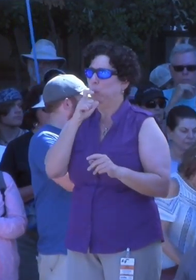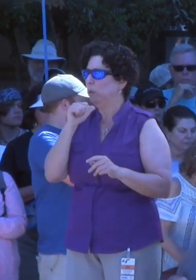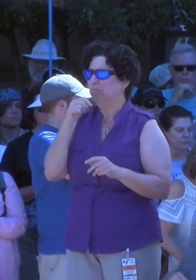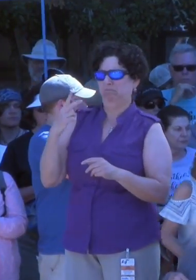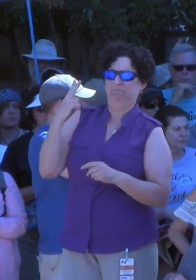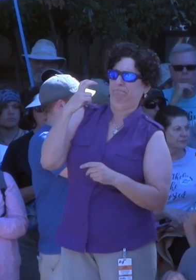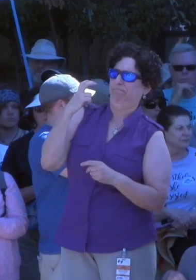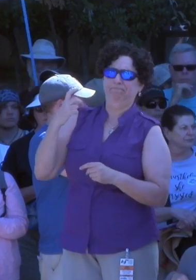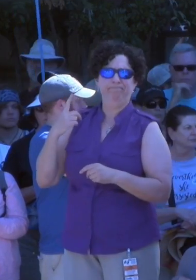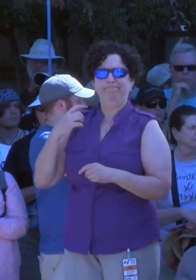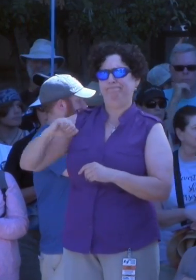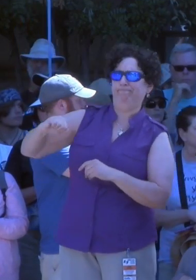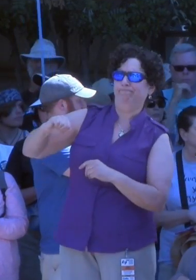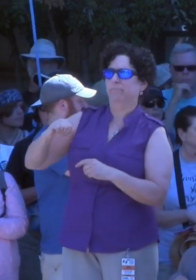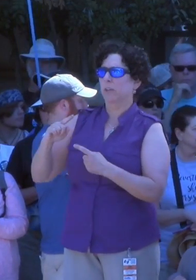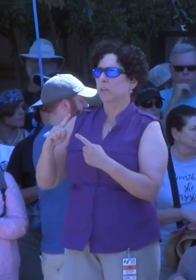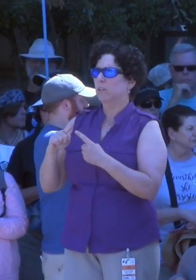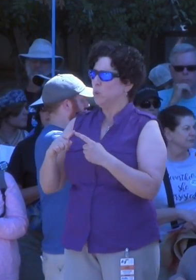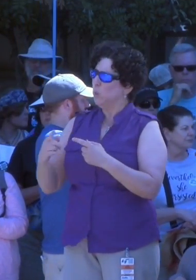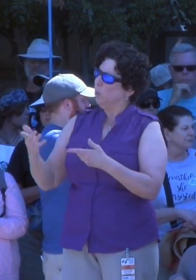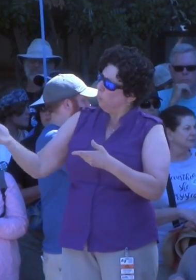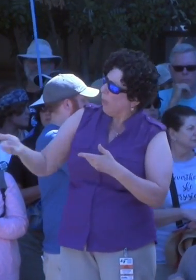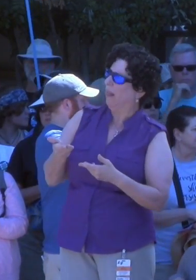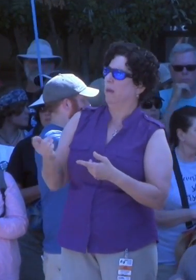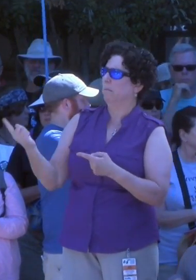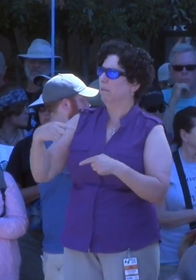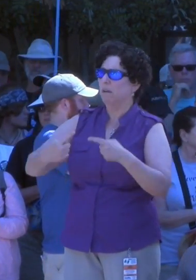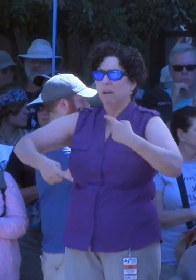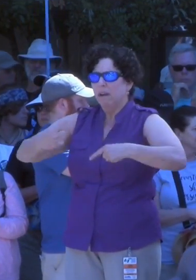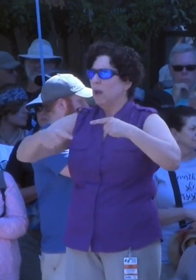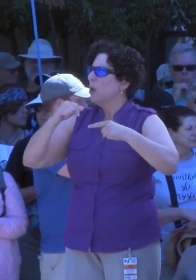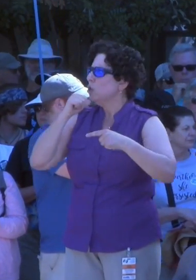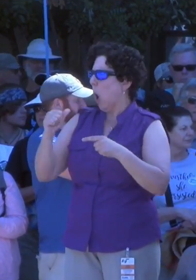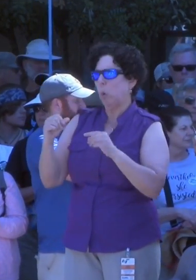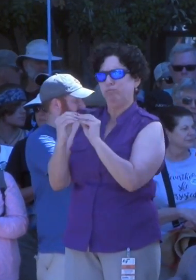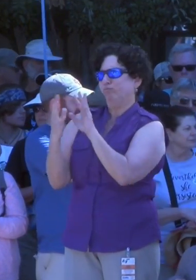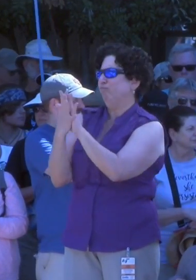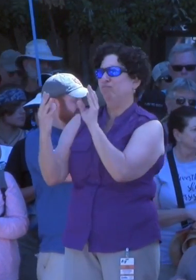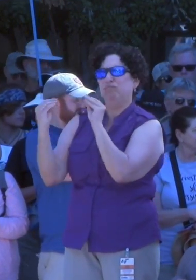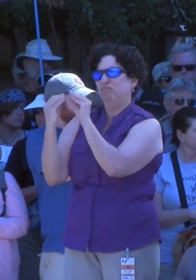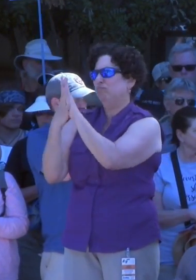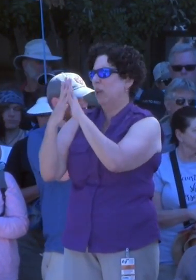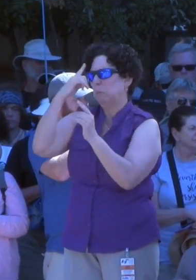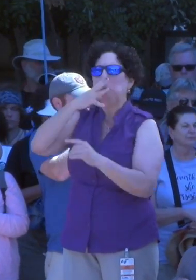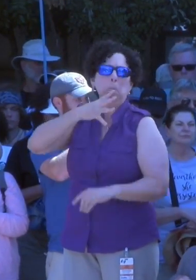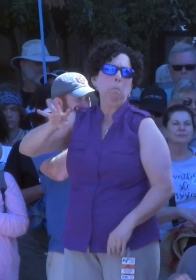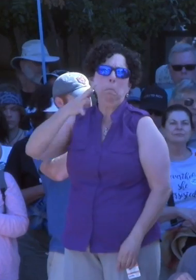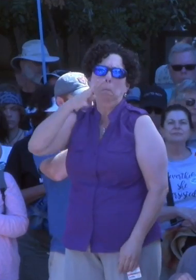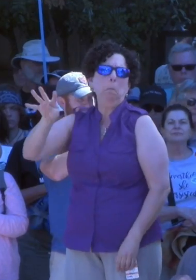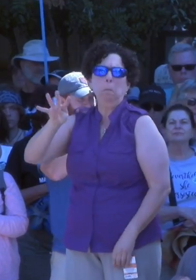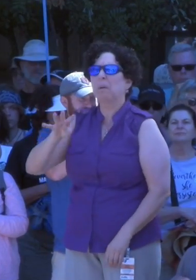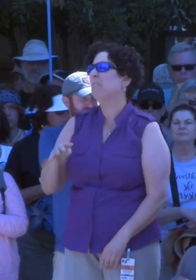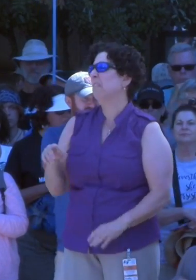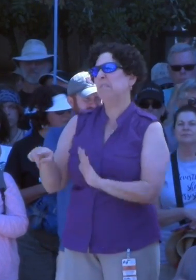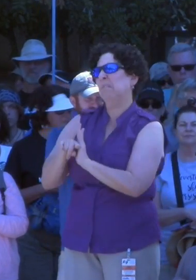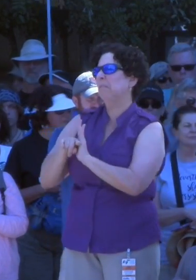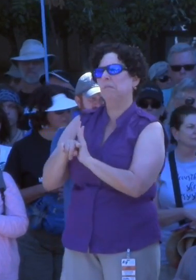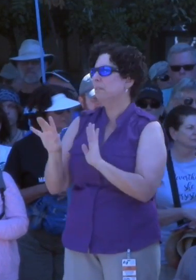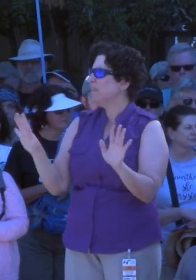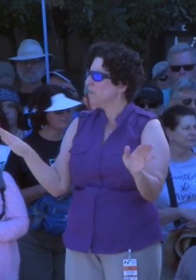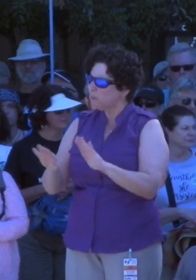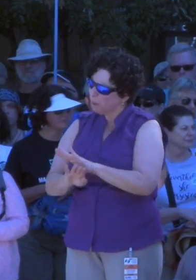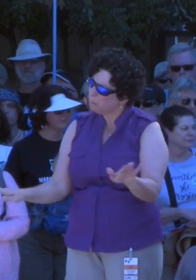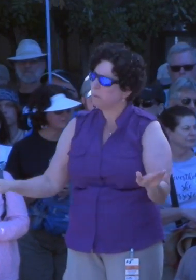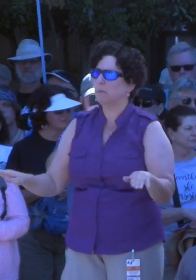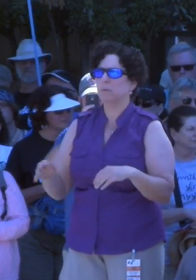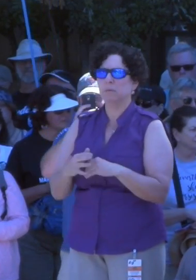discuss. And I urge you to welcome debate, not to raise to anger and dismiss. Lastly, I urge you to hold science